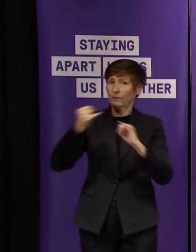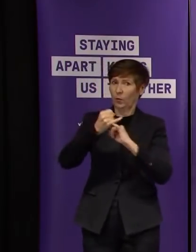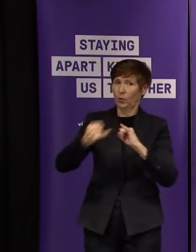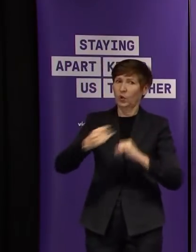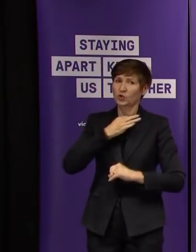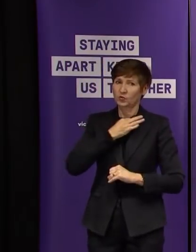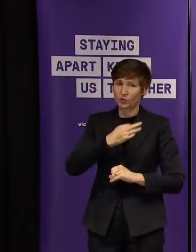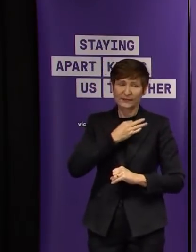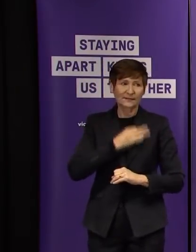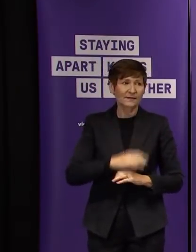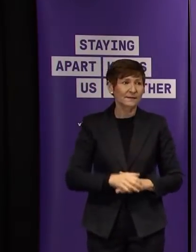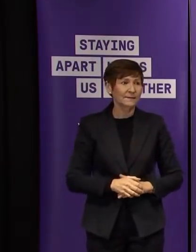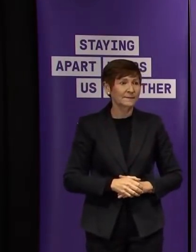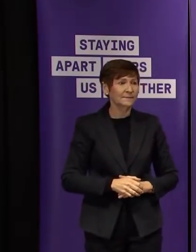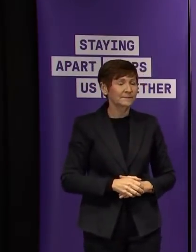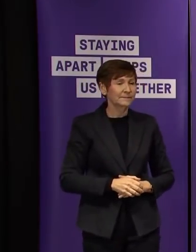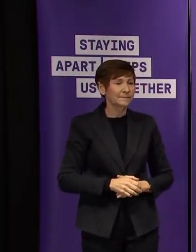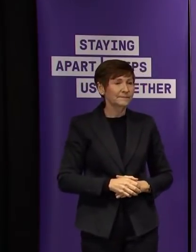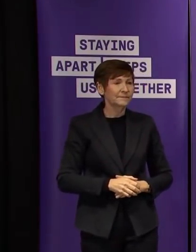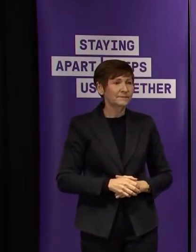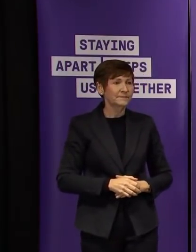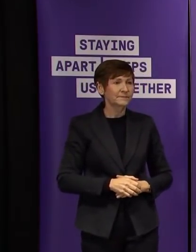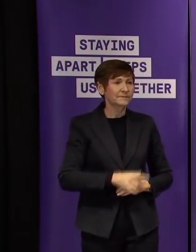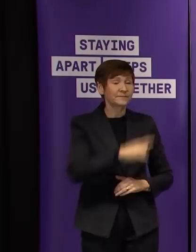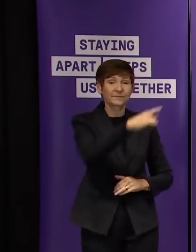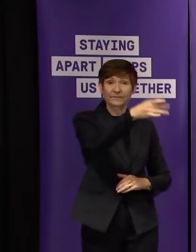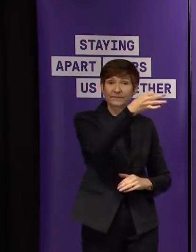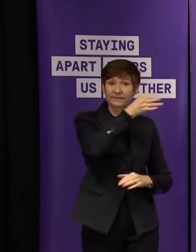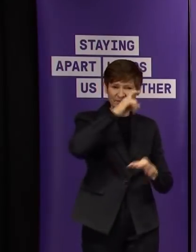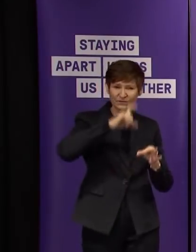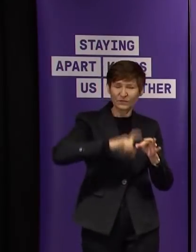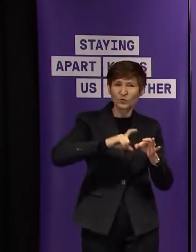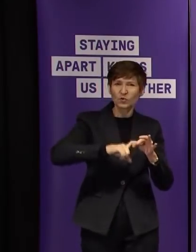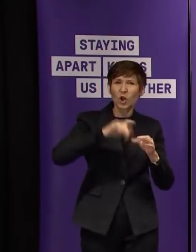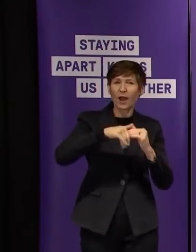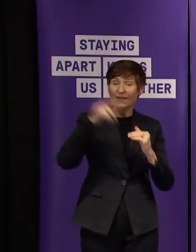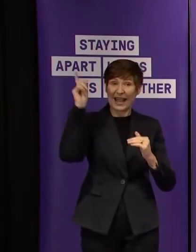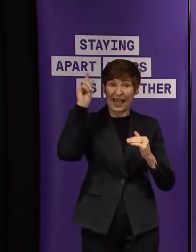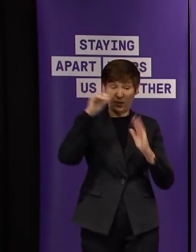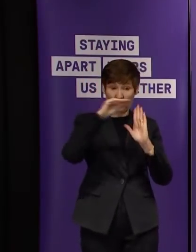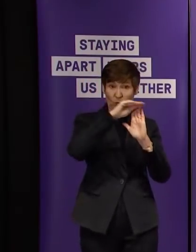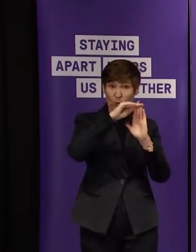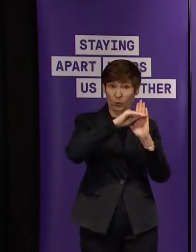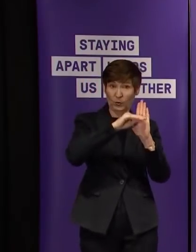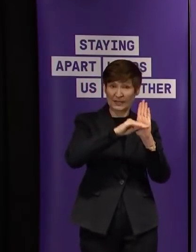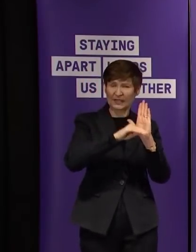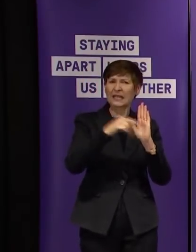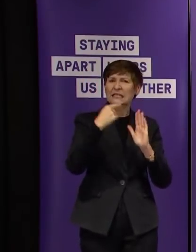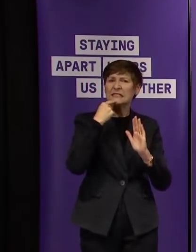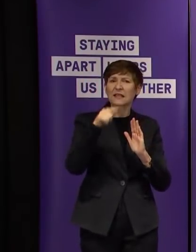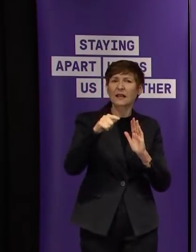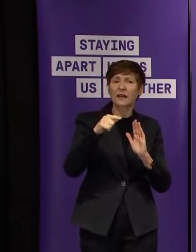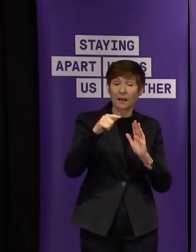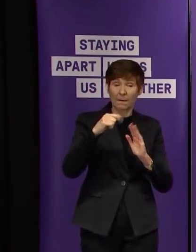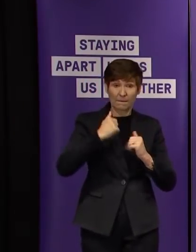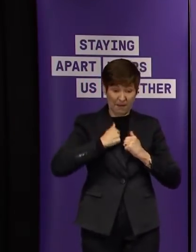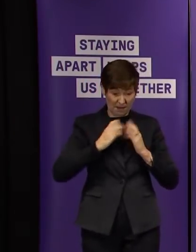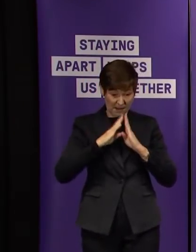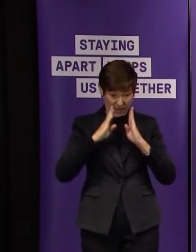rule end? Like I said, obviously for the single people in bubbles. Yeah. But for example,